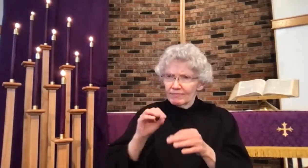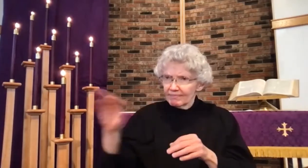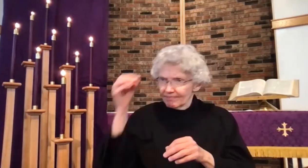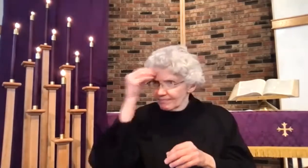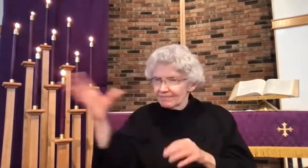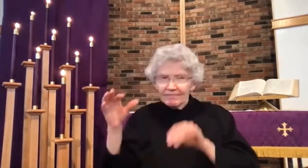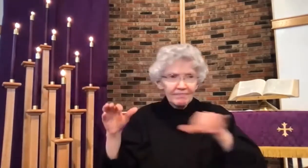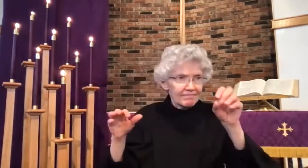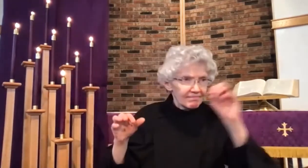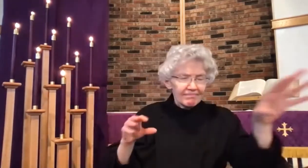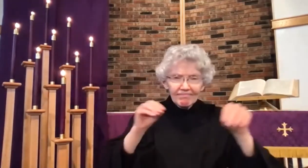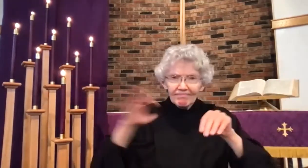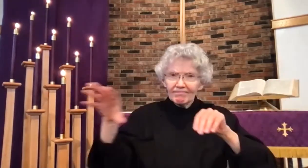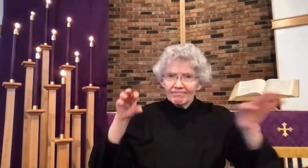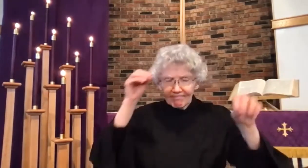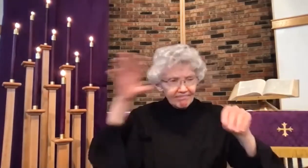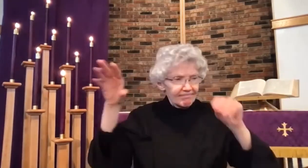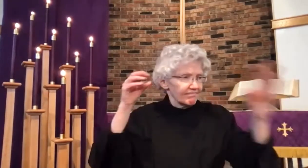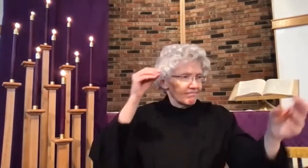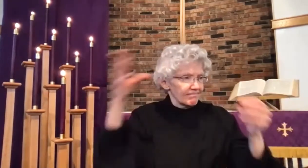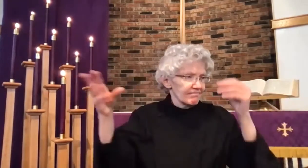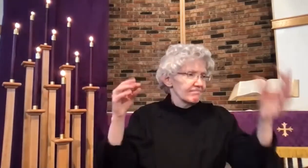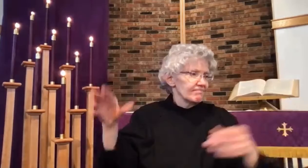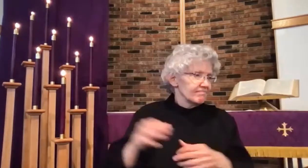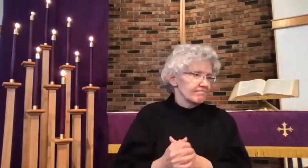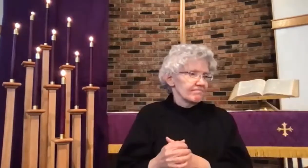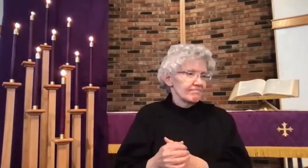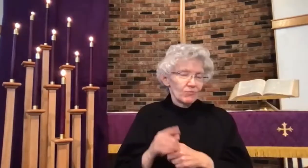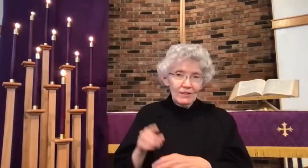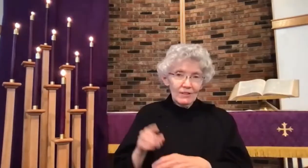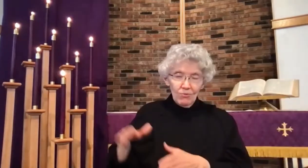And Jesus sent messengers ahead.